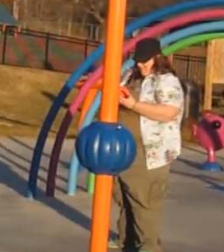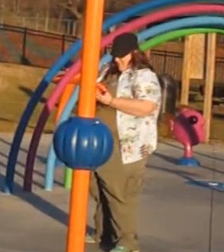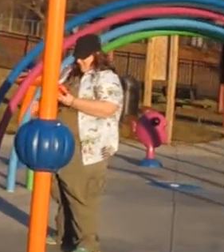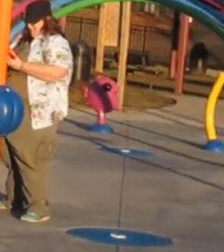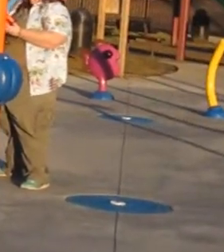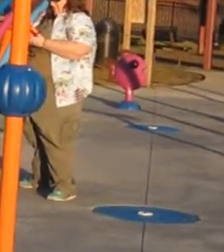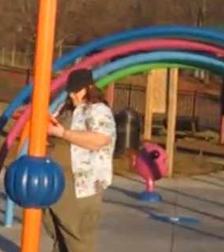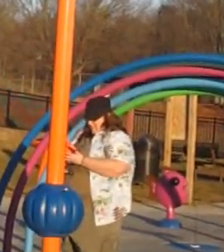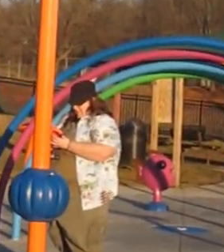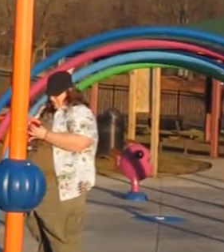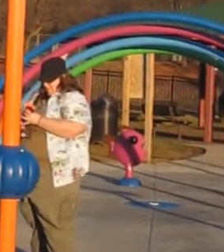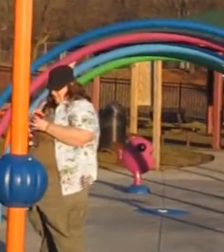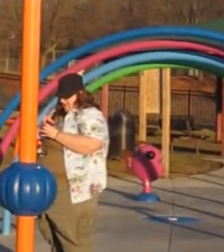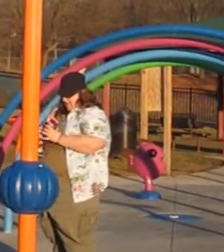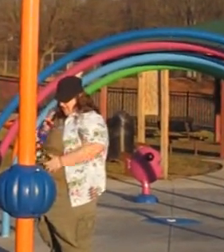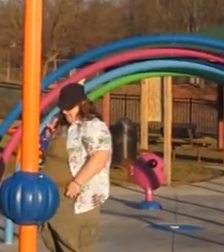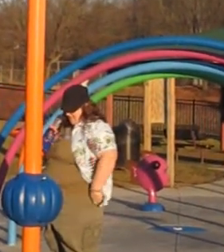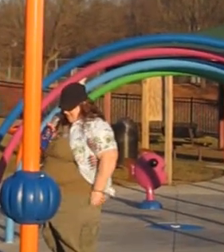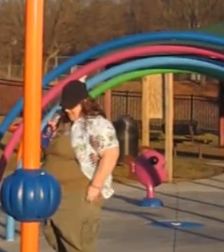Six shooter, huh? Yeah.